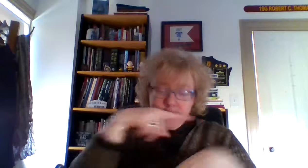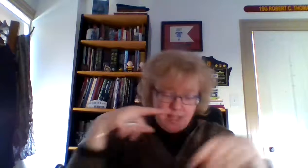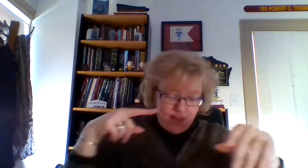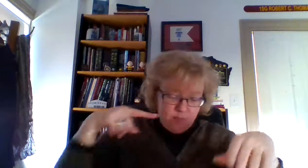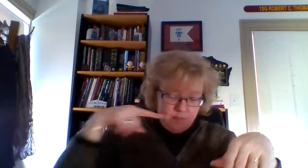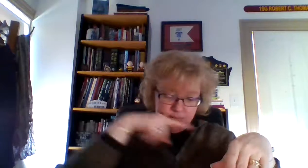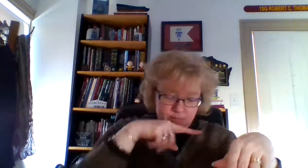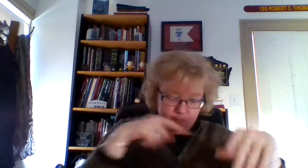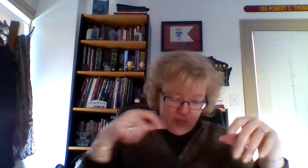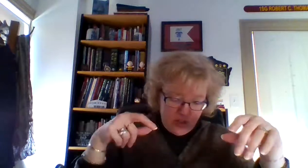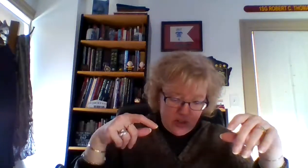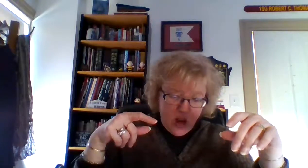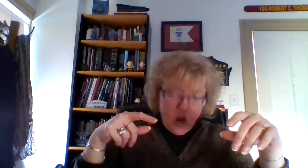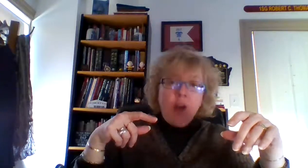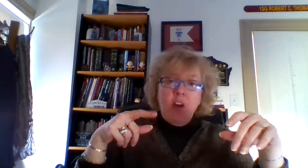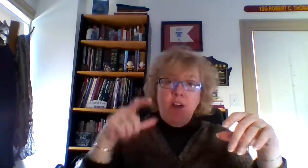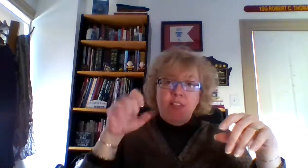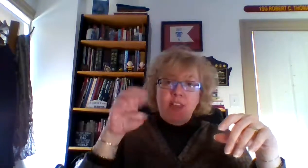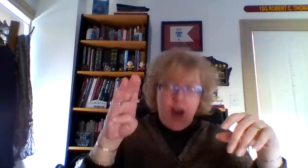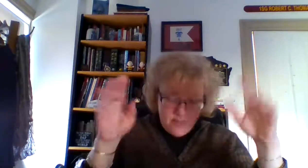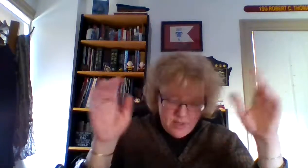like you're gnawing it off the cob.